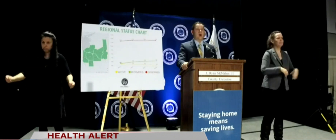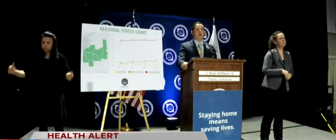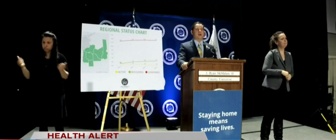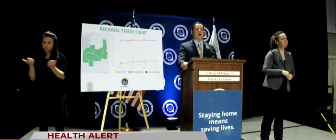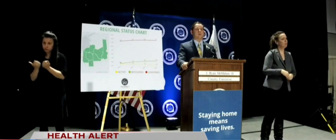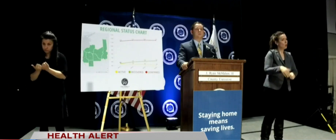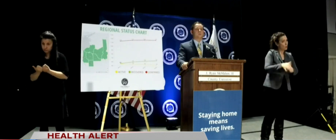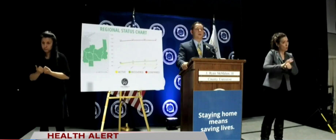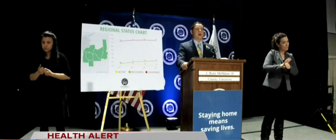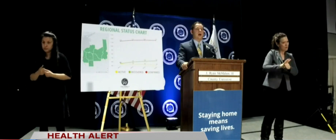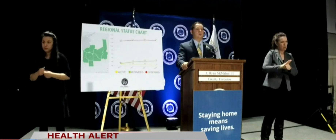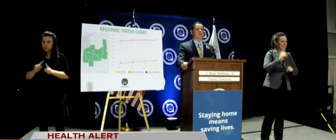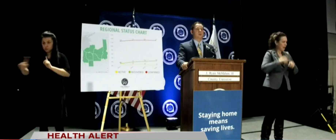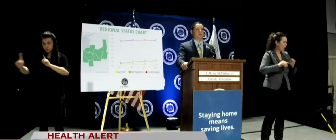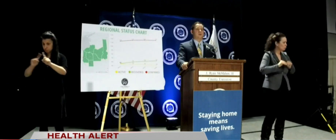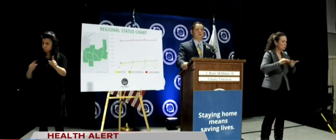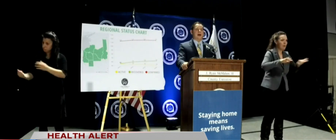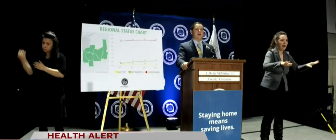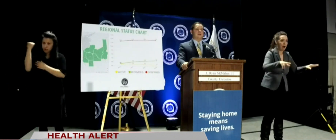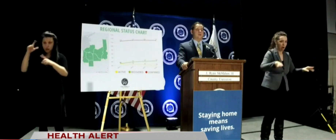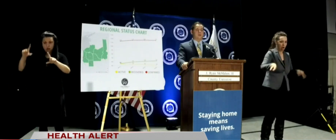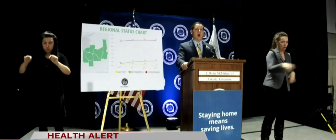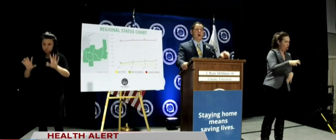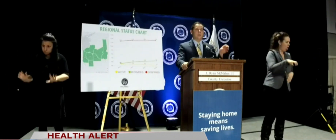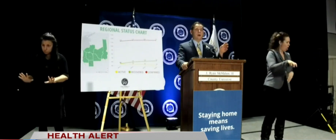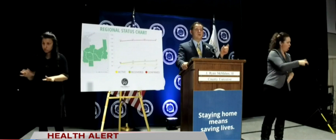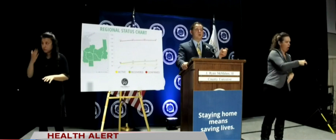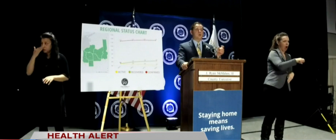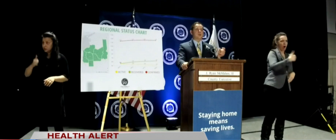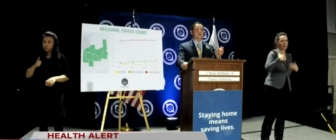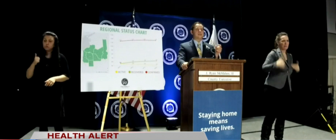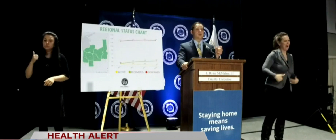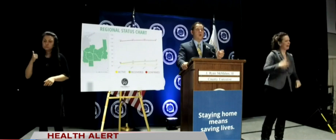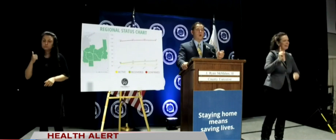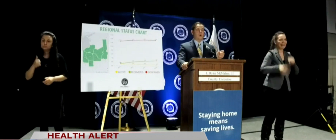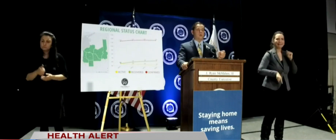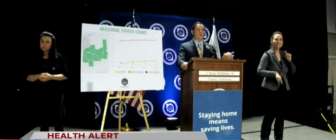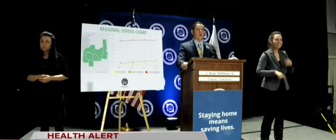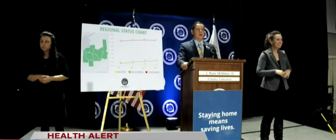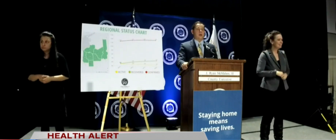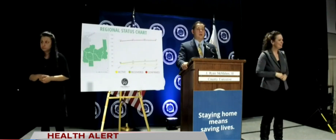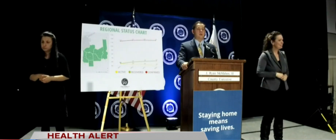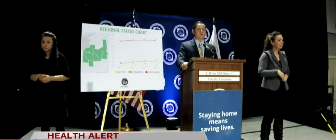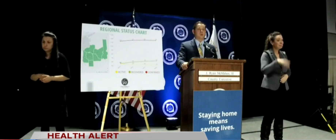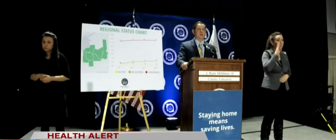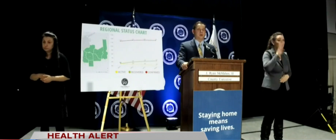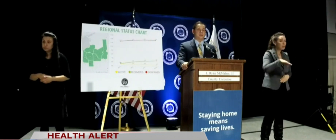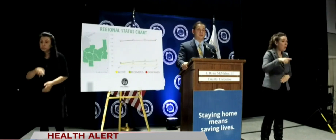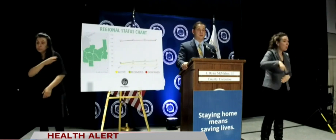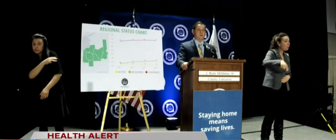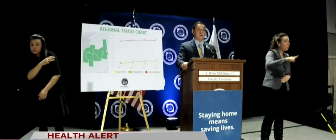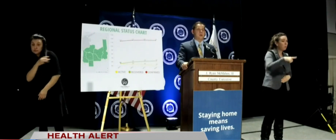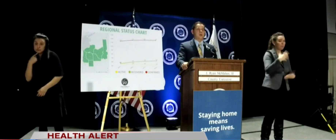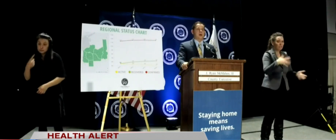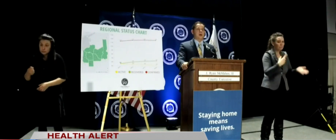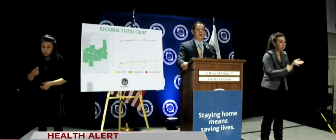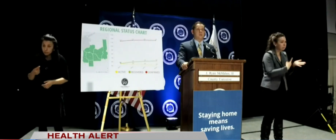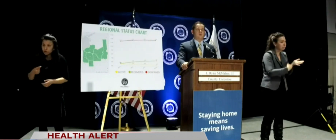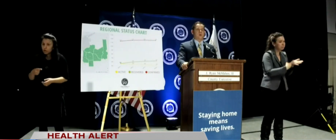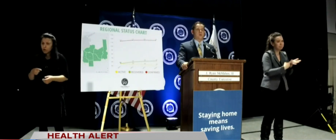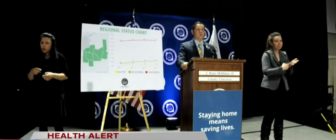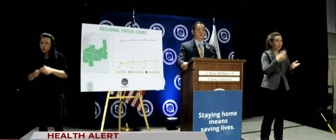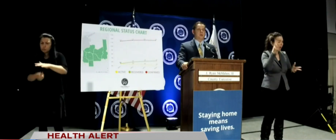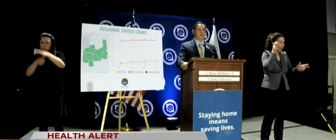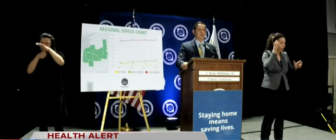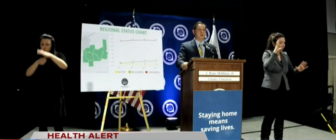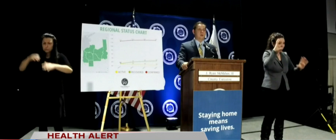We need to hunker down. Now, there's a lot of different talk about social distancing orders, and let me just reiterate this.